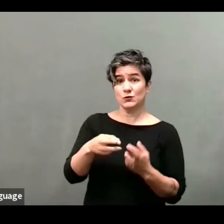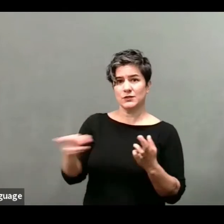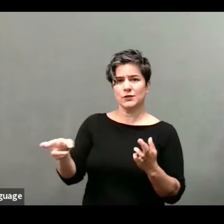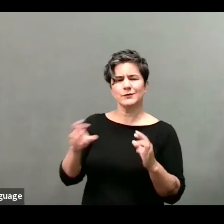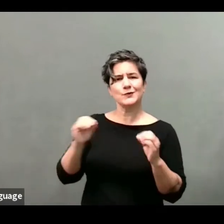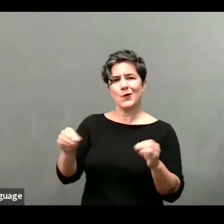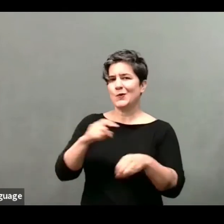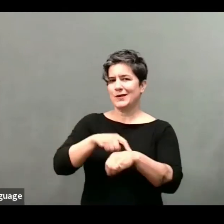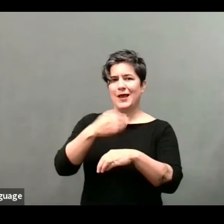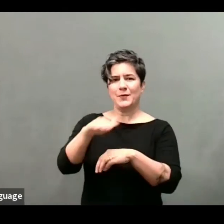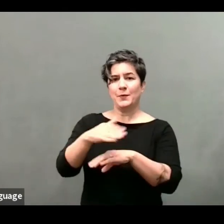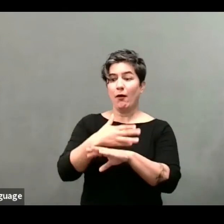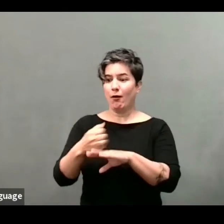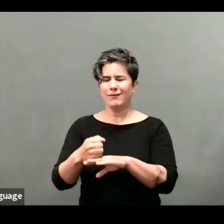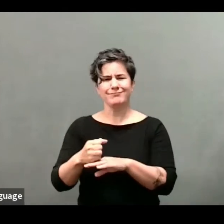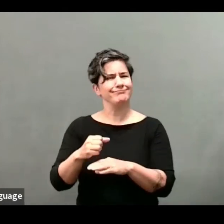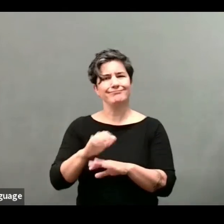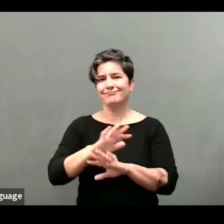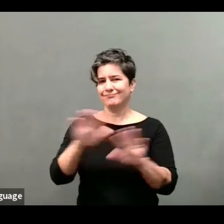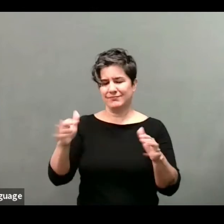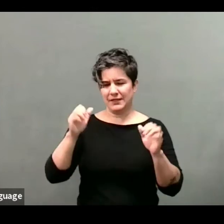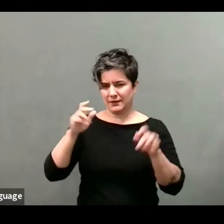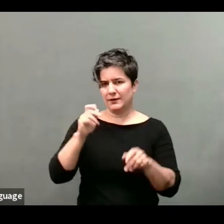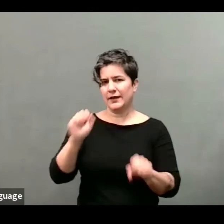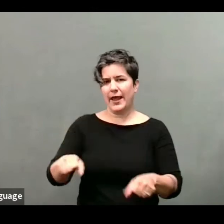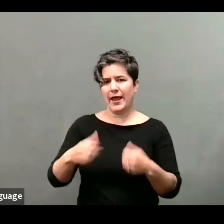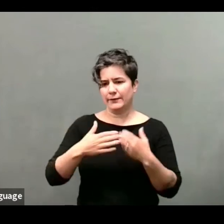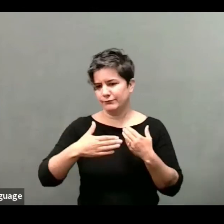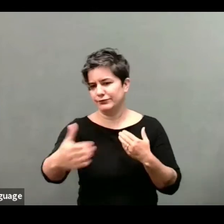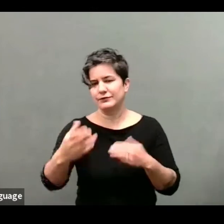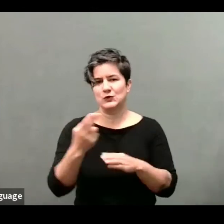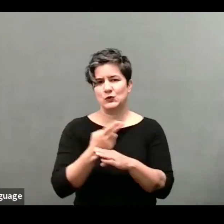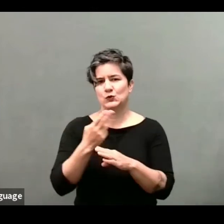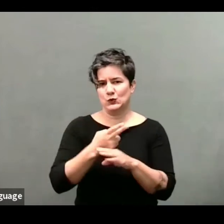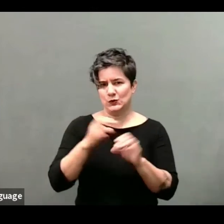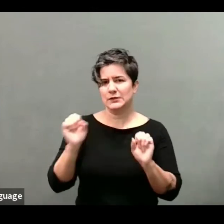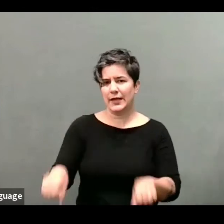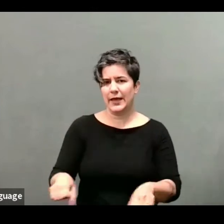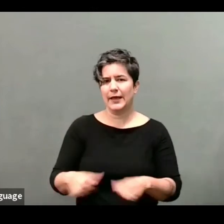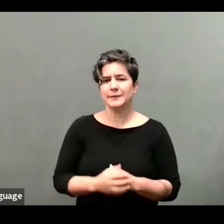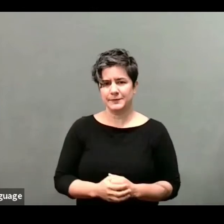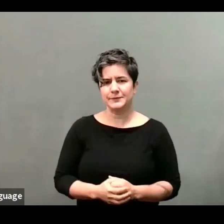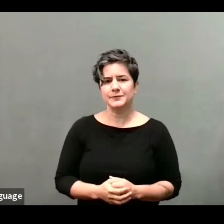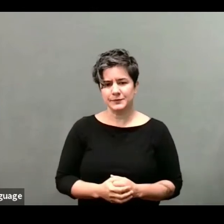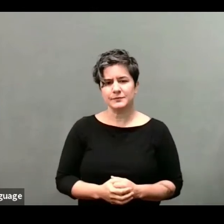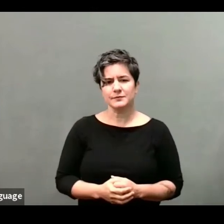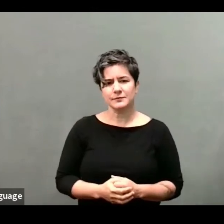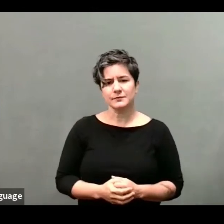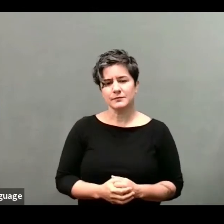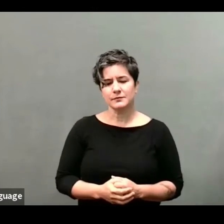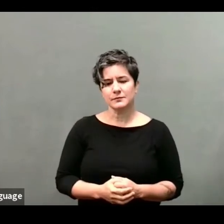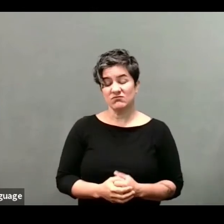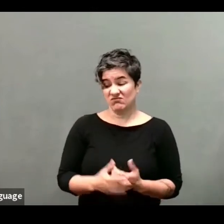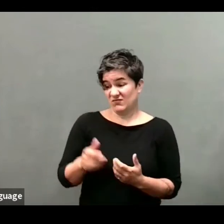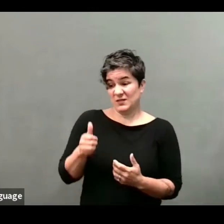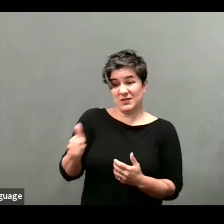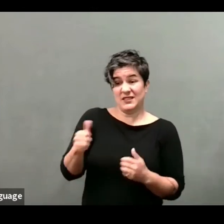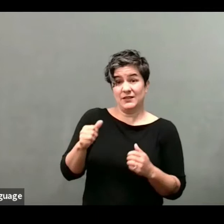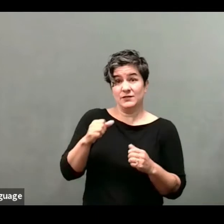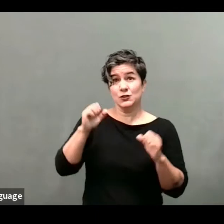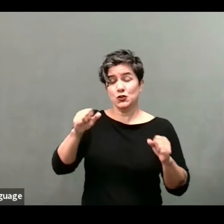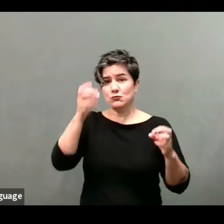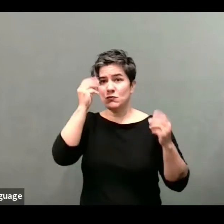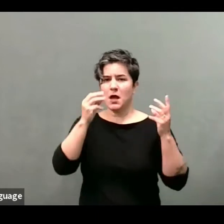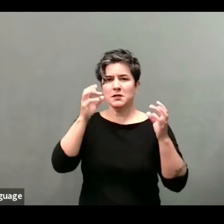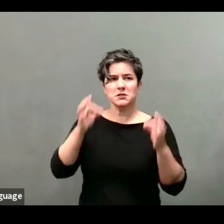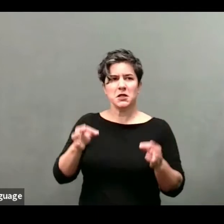to it, which is very different than all the things that are going to happen within a wellness exam or a forensic exam. So they could decide in 2 years that they want